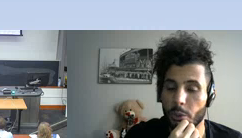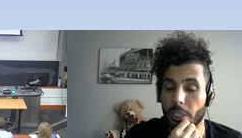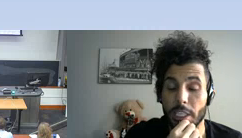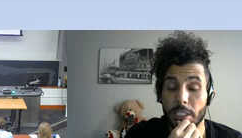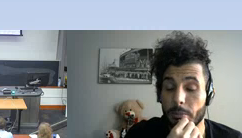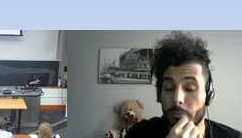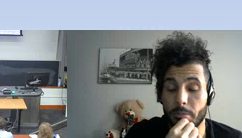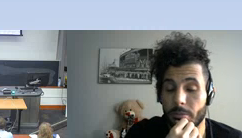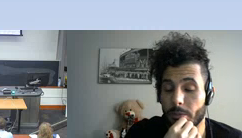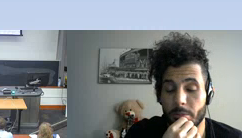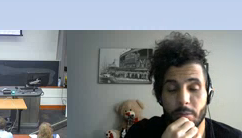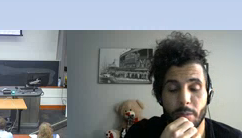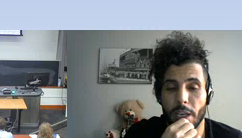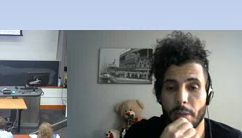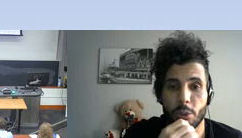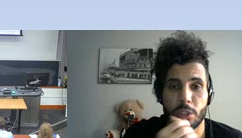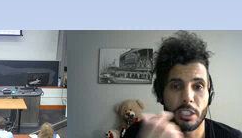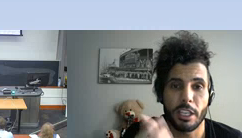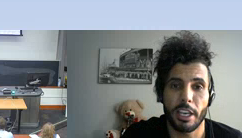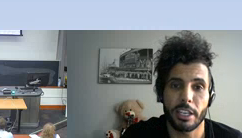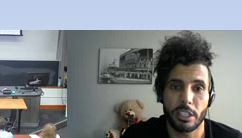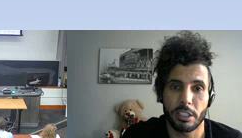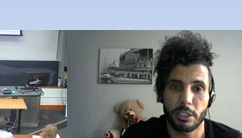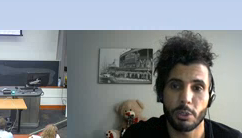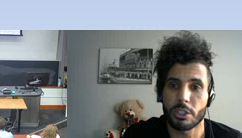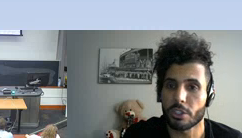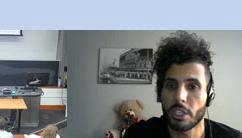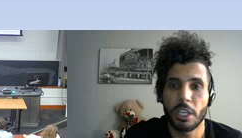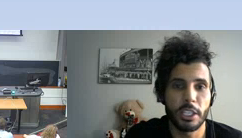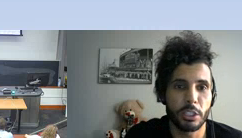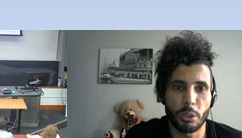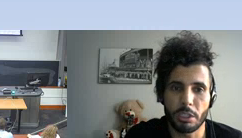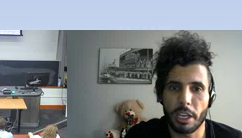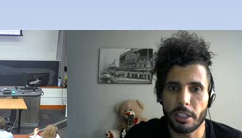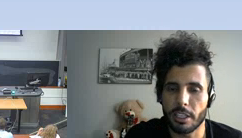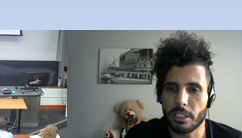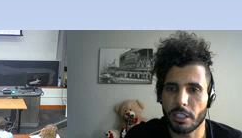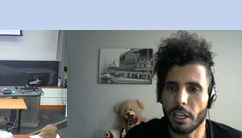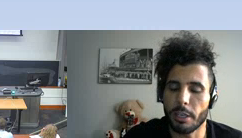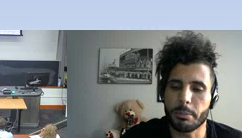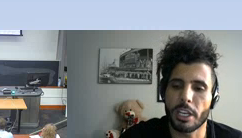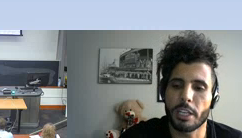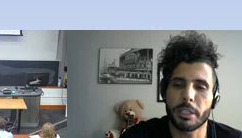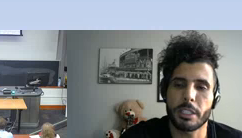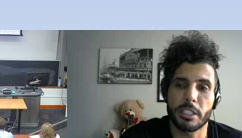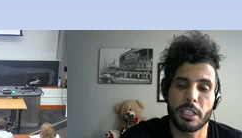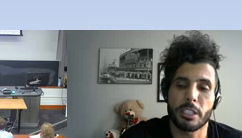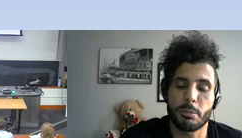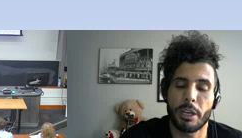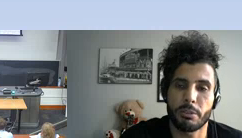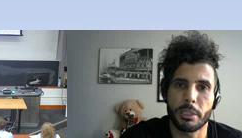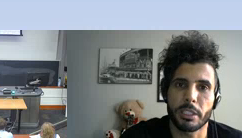or most ASL users don't like this sign because it's borrowed from